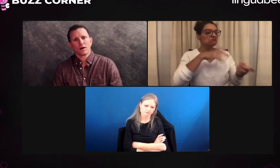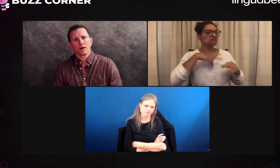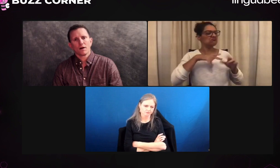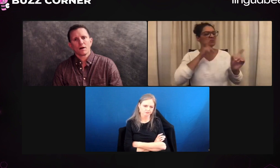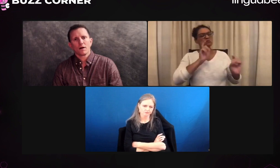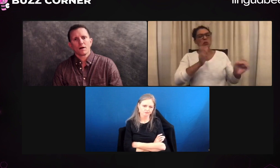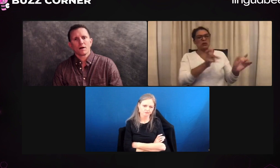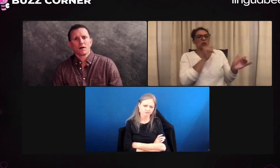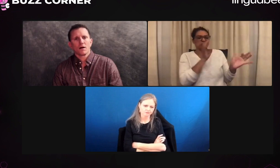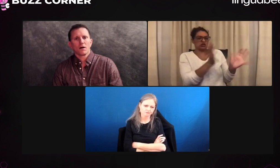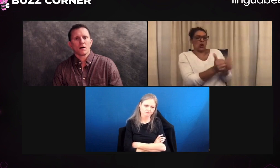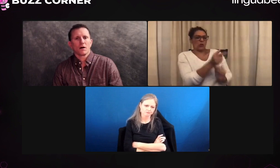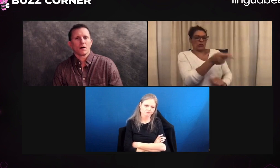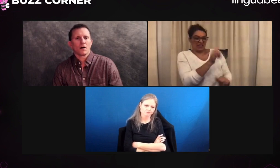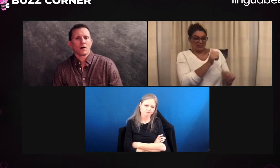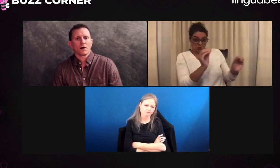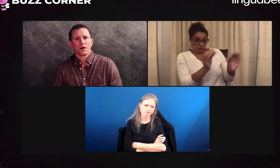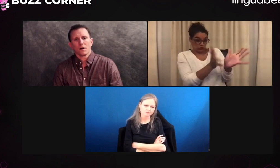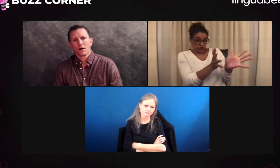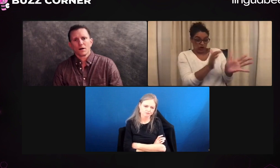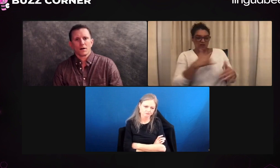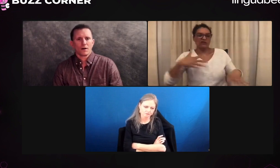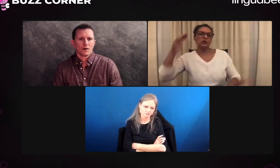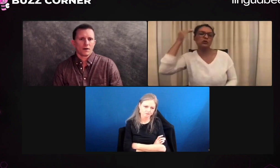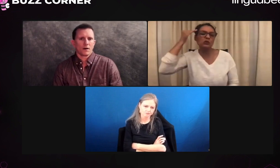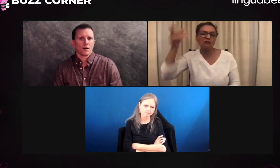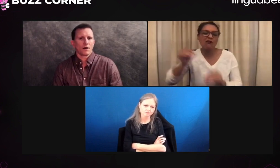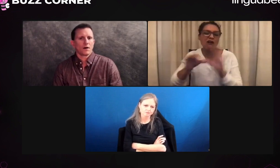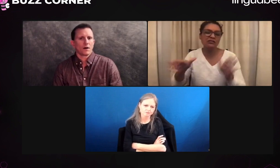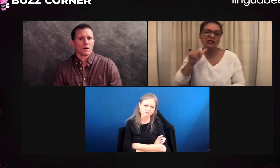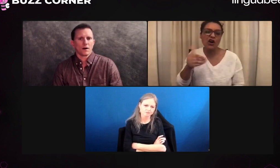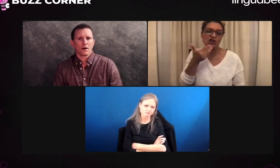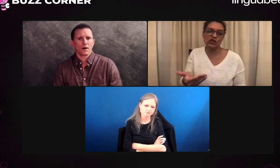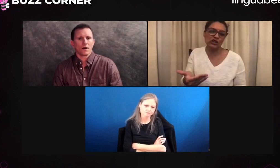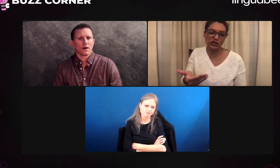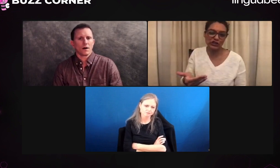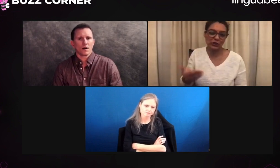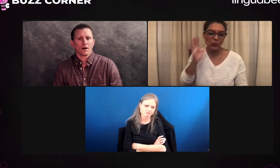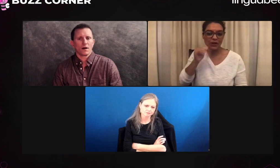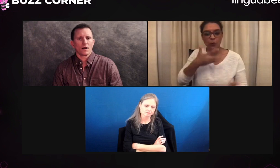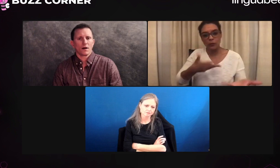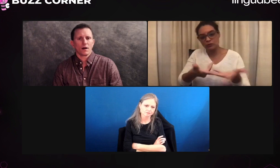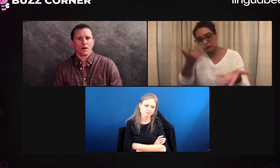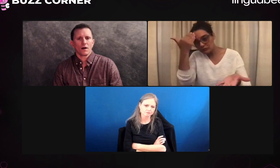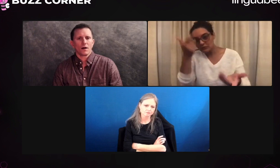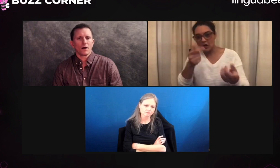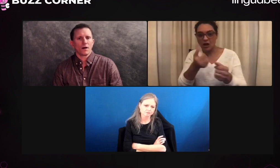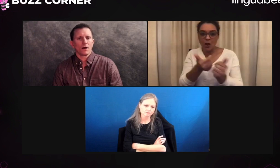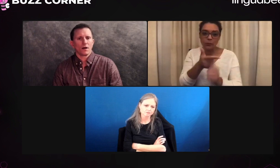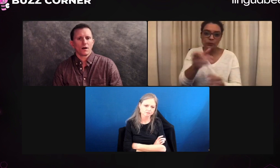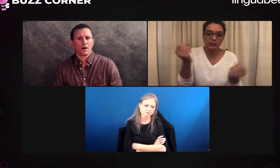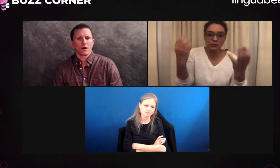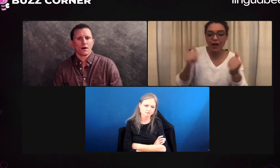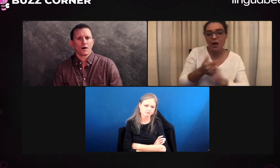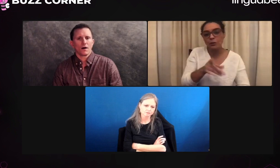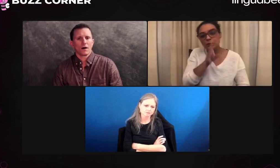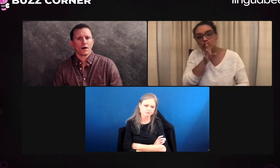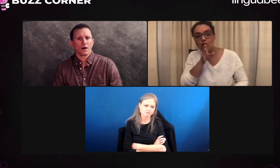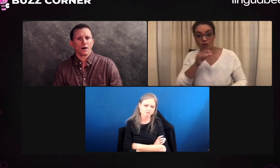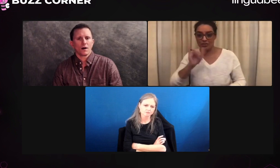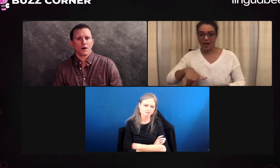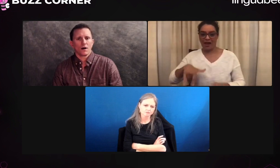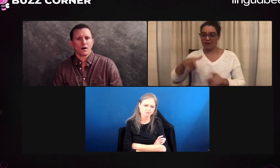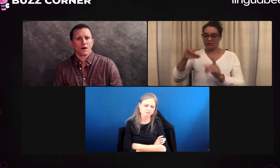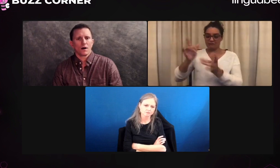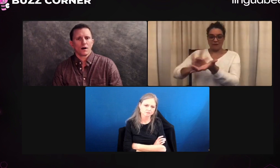with the setting, you have to think about, okay, am I going to be able to chat with this interpreter to know if they're a match for me skill